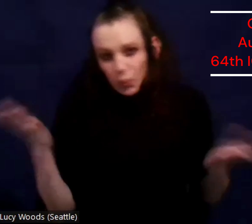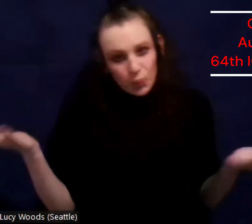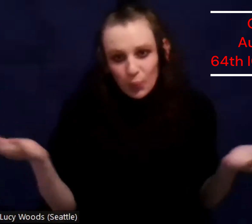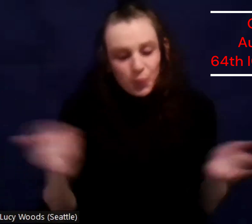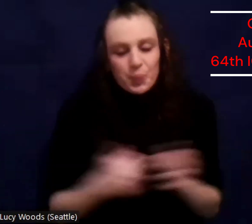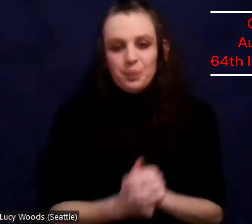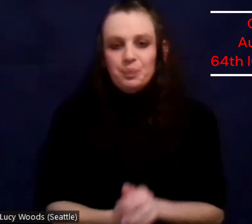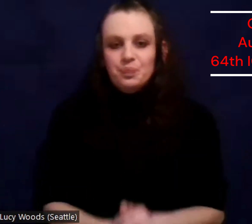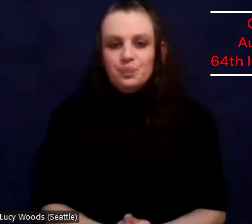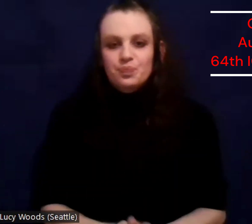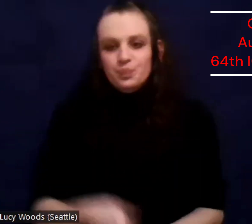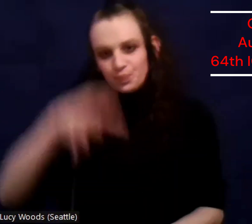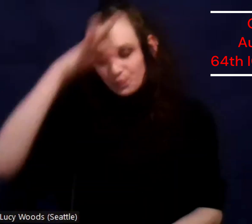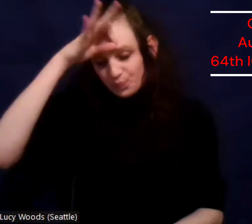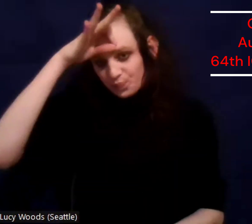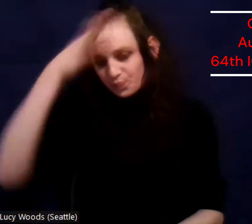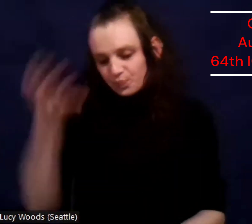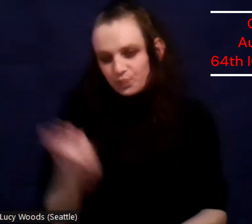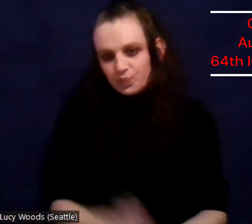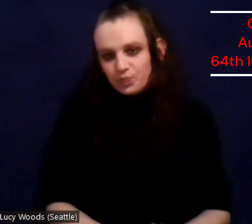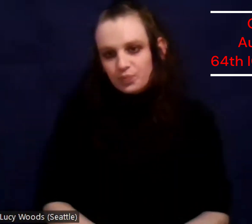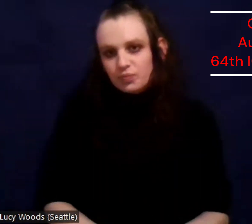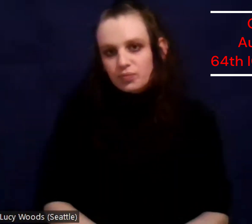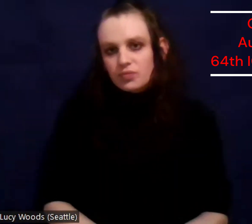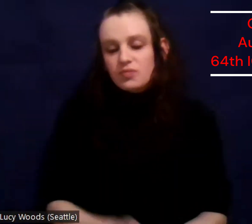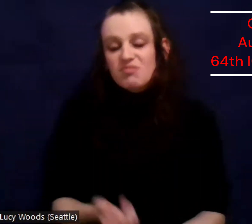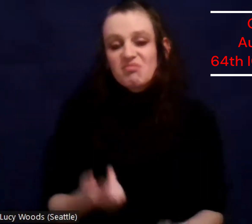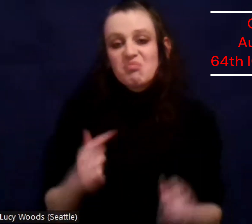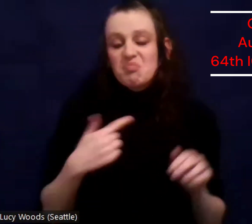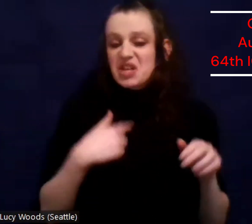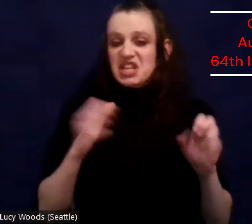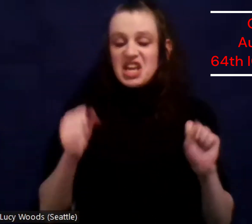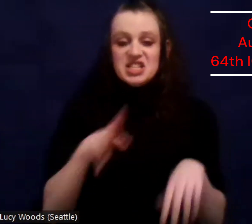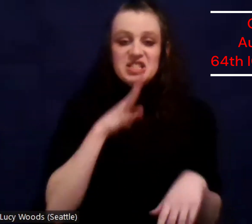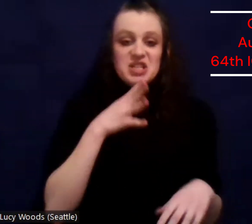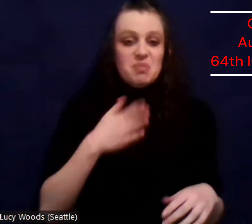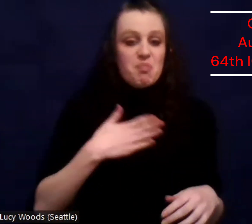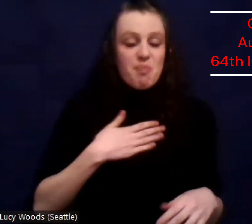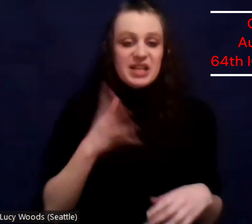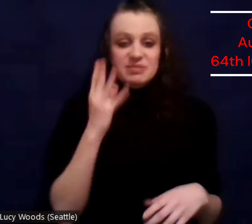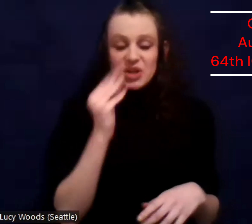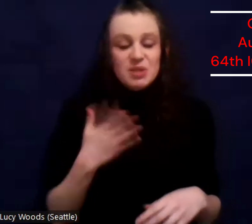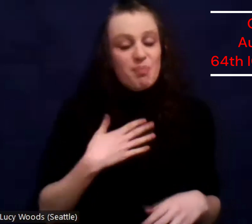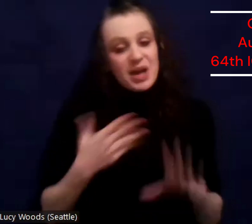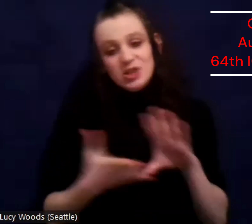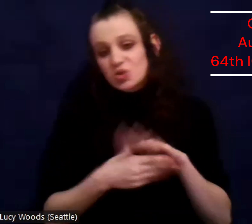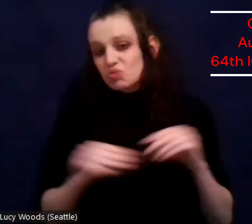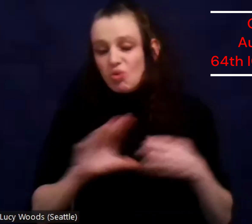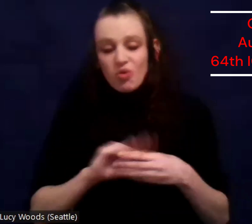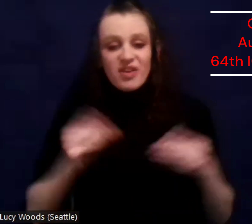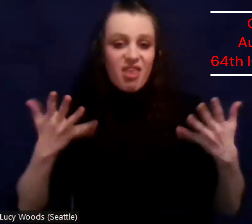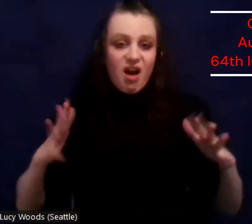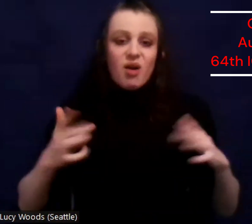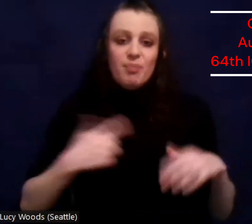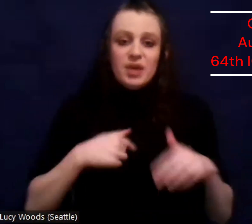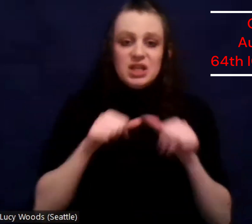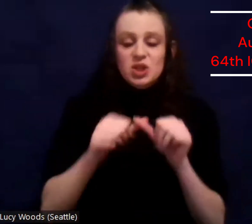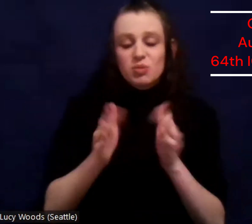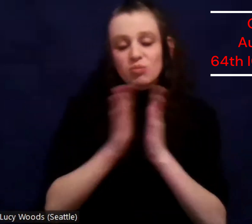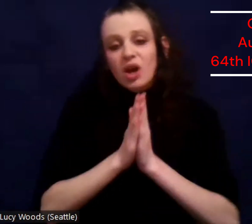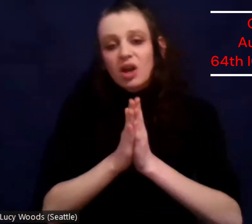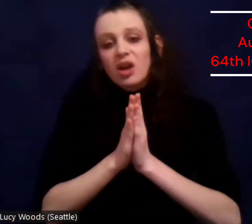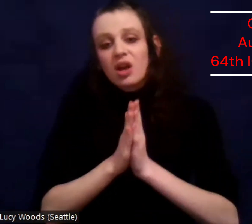Um, all I can speak to is my experience and my story, and I can continue to pray and hope for the people that